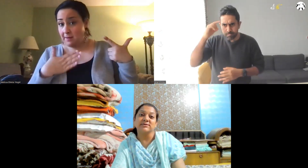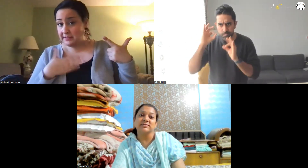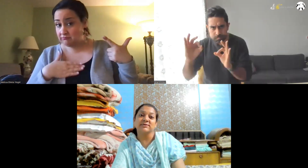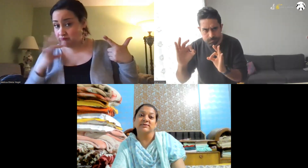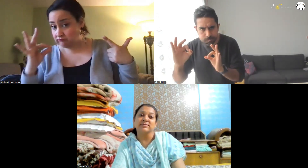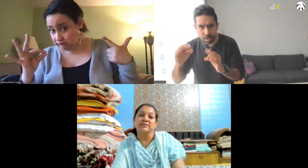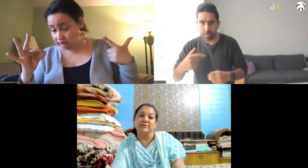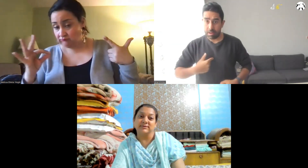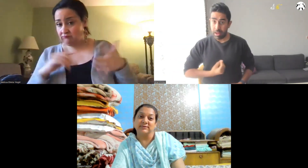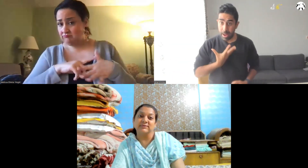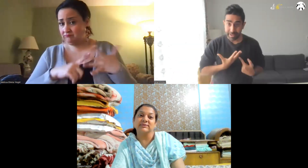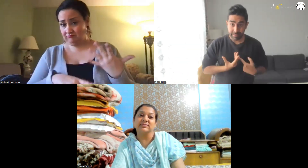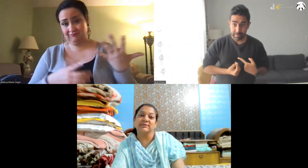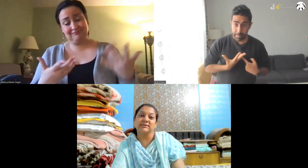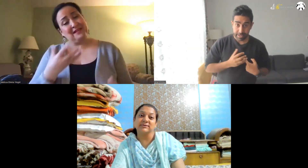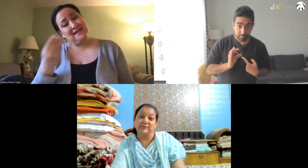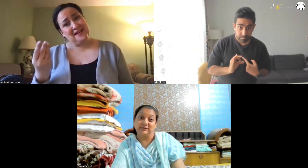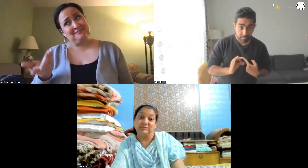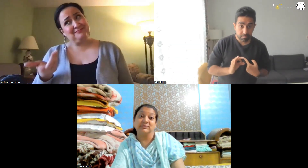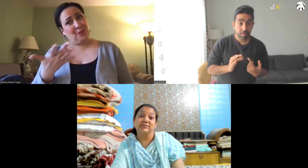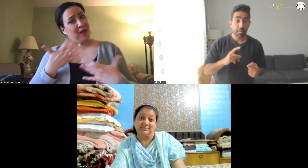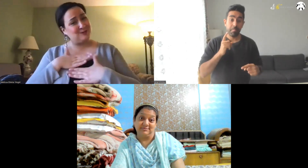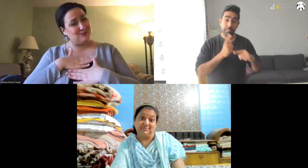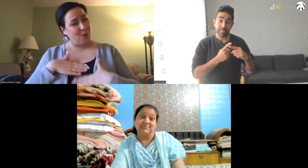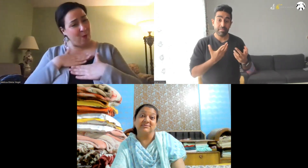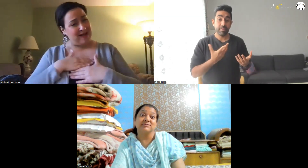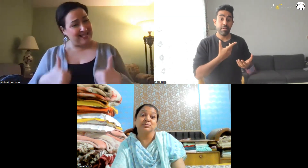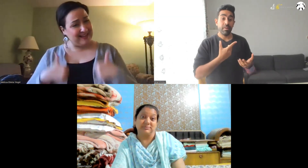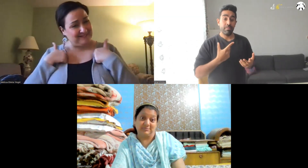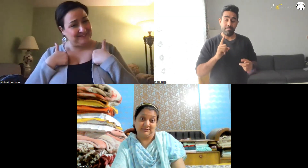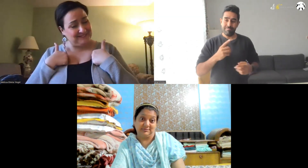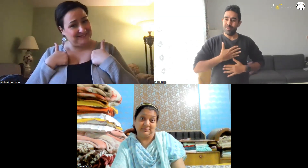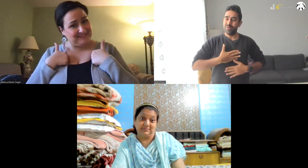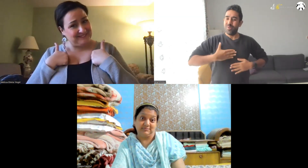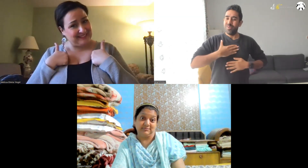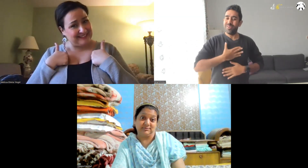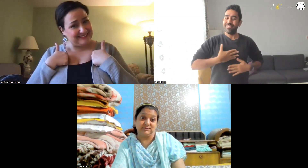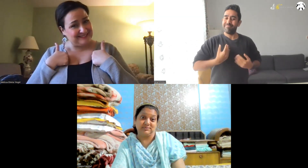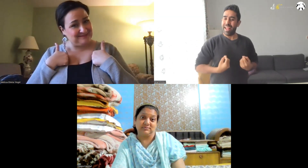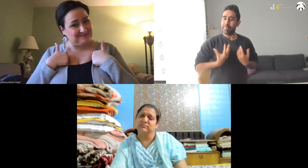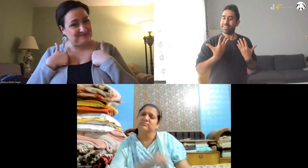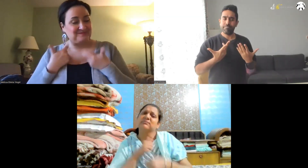So firstly, you have to look towards yourself, that what makes you happy.